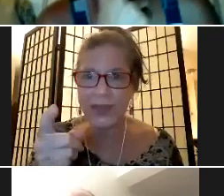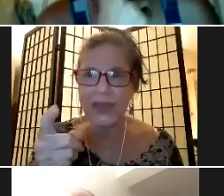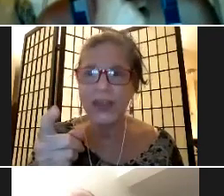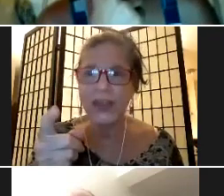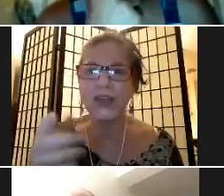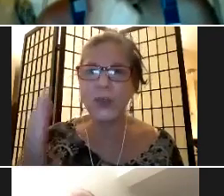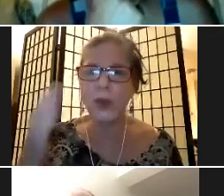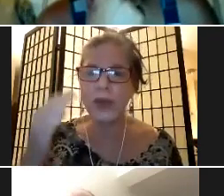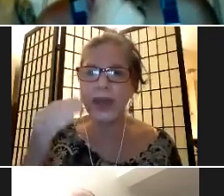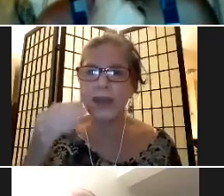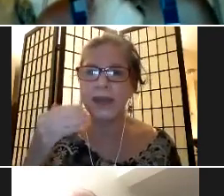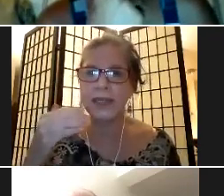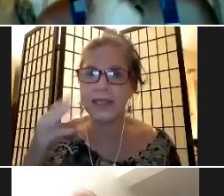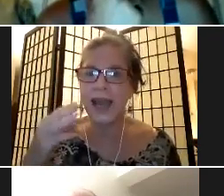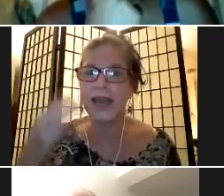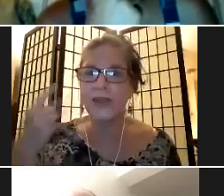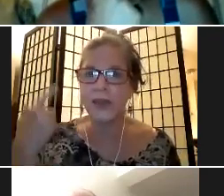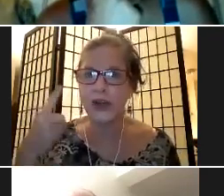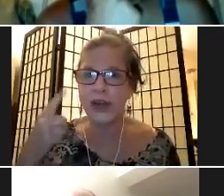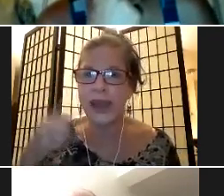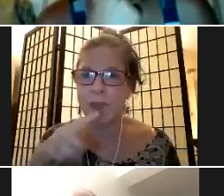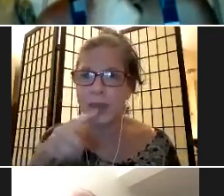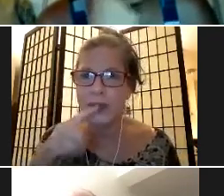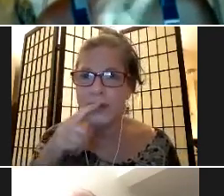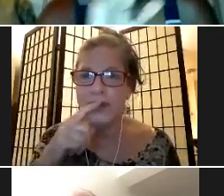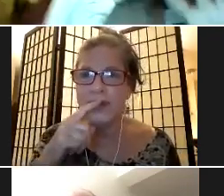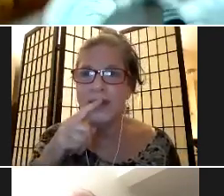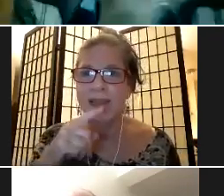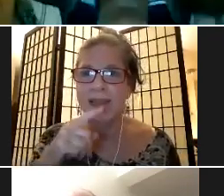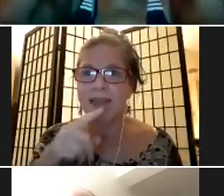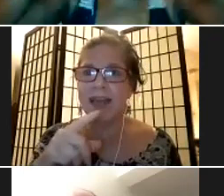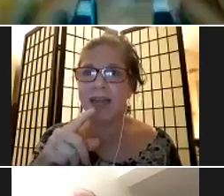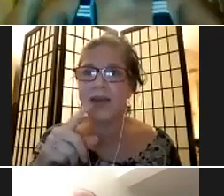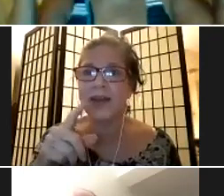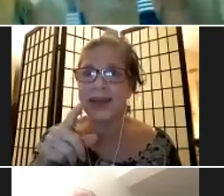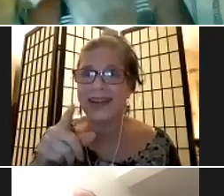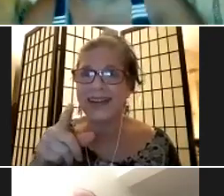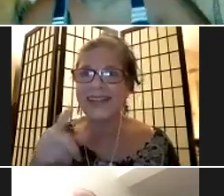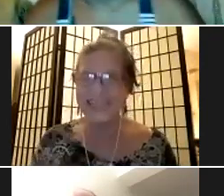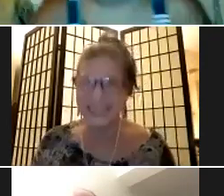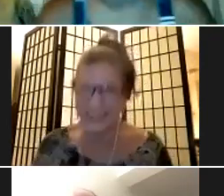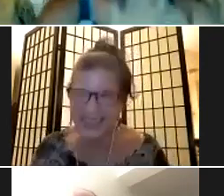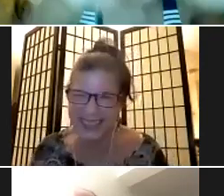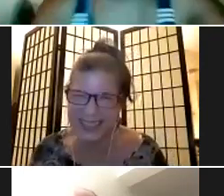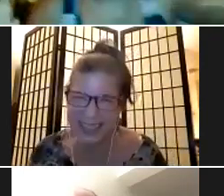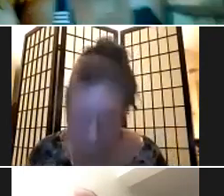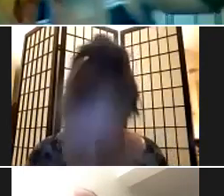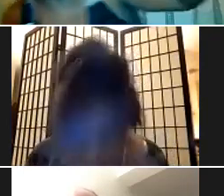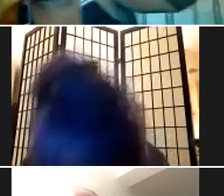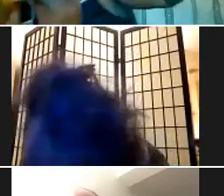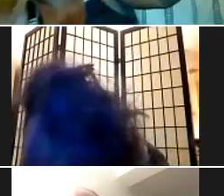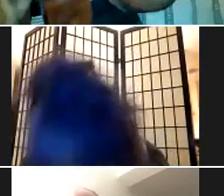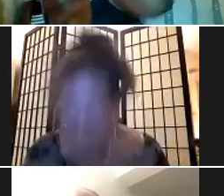sometimes you will get a sign for your name. okay, wait, you're getting ahead of me. I got it.